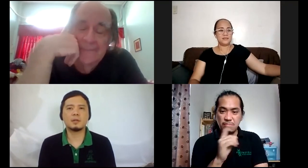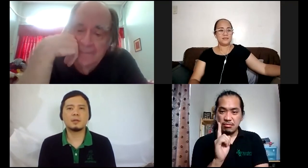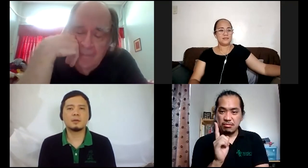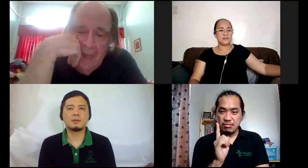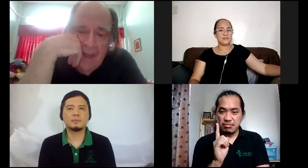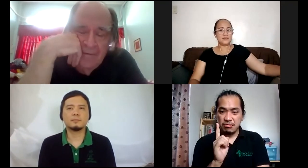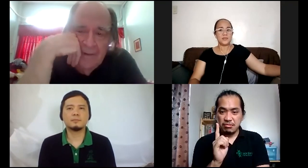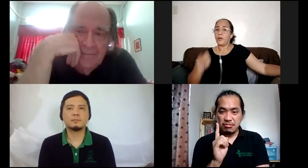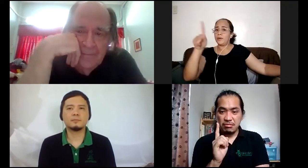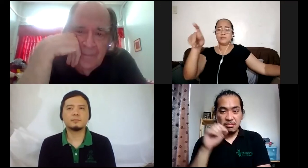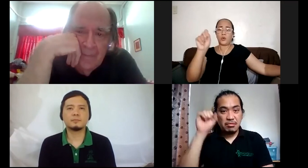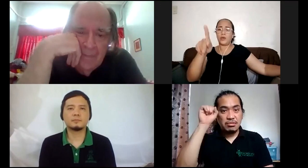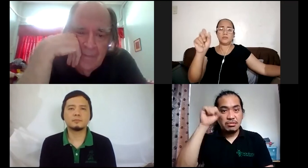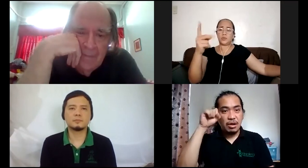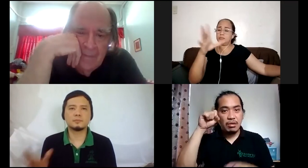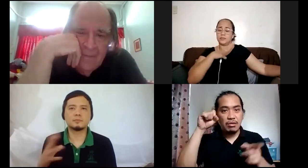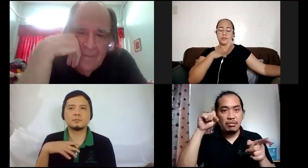Okay, that's fine.